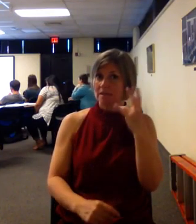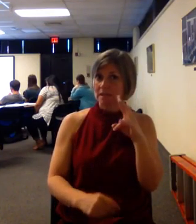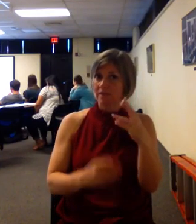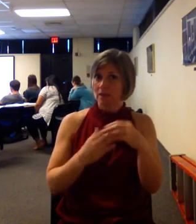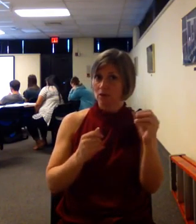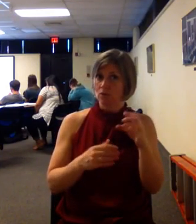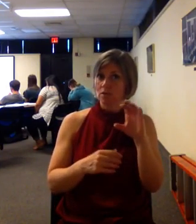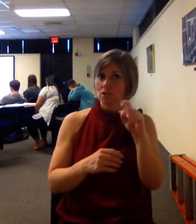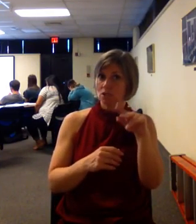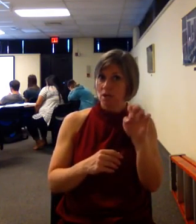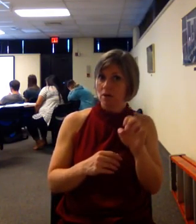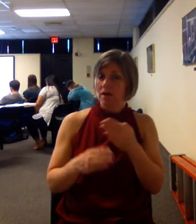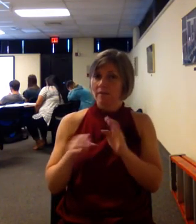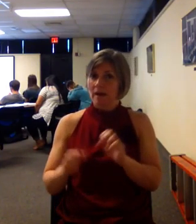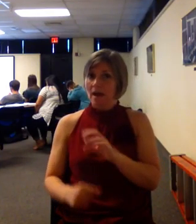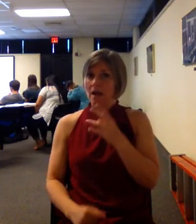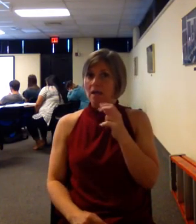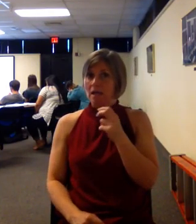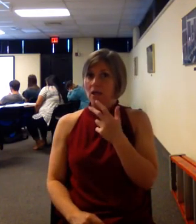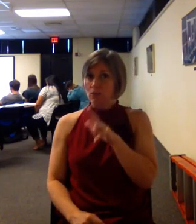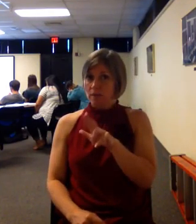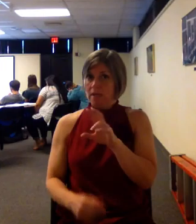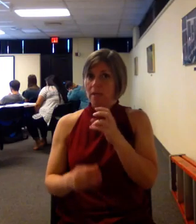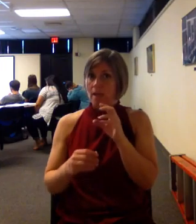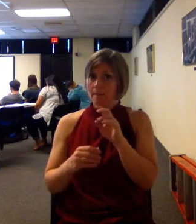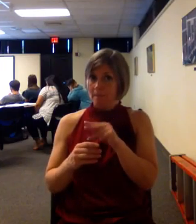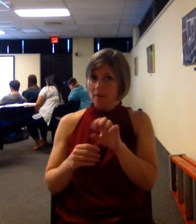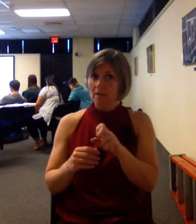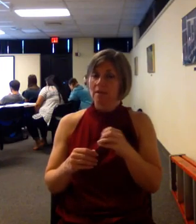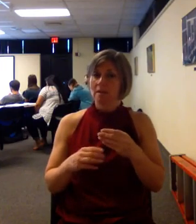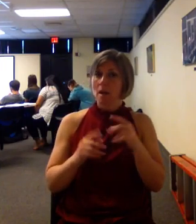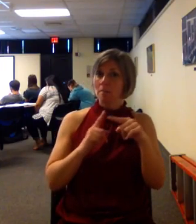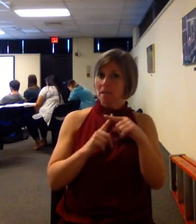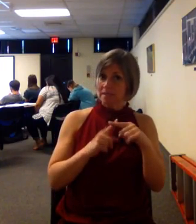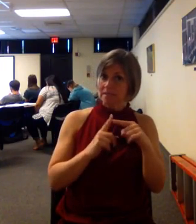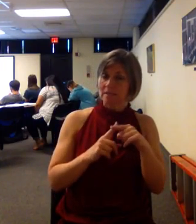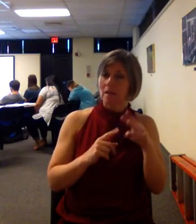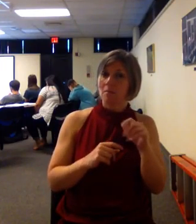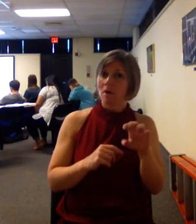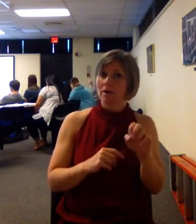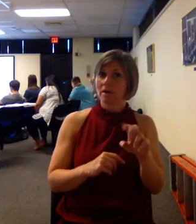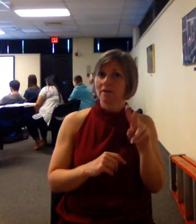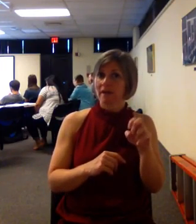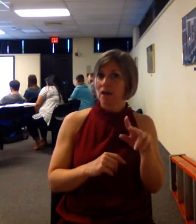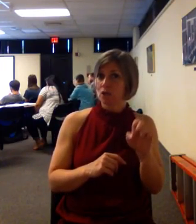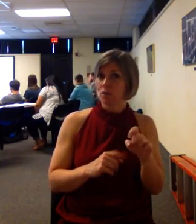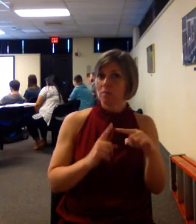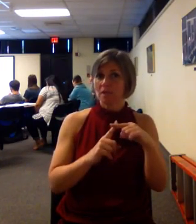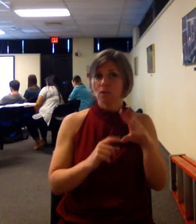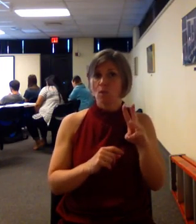divided by 3 million times $17 a share, plus then the market value of the debt, 20 million times 106, that's how I